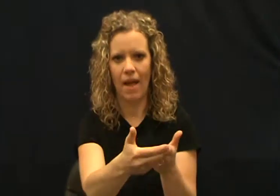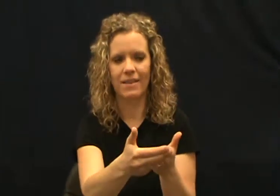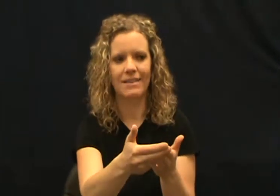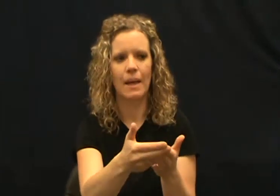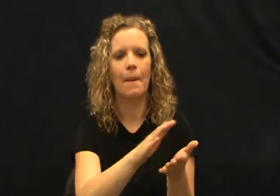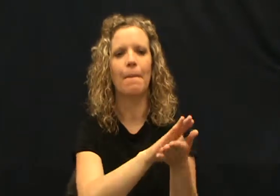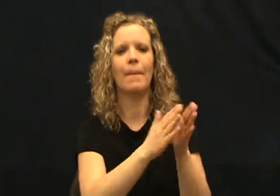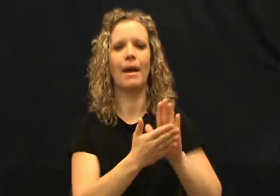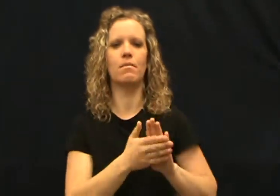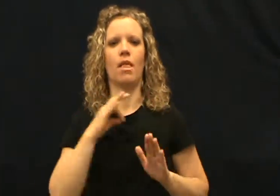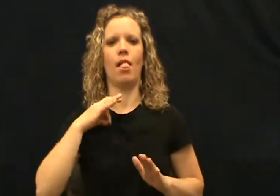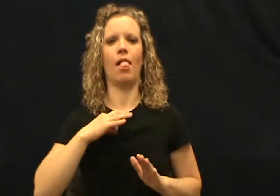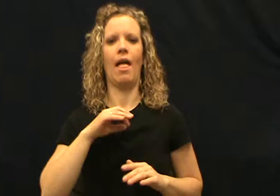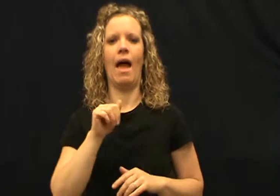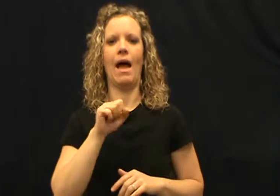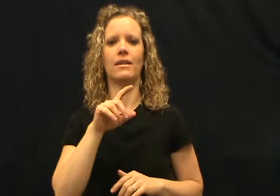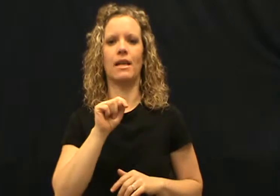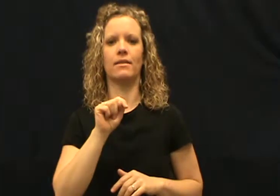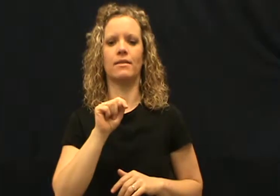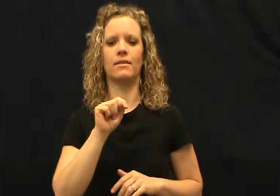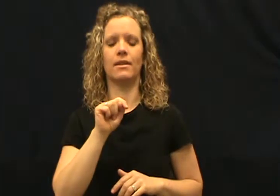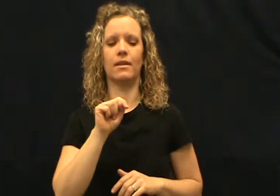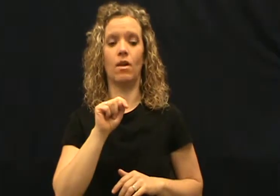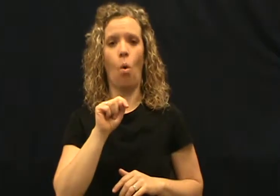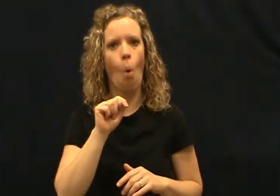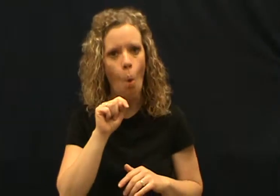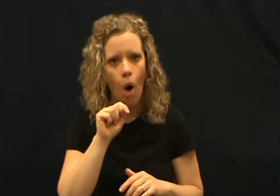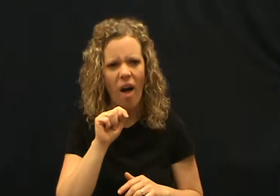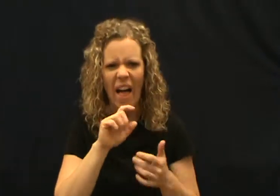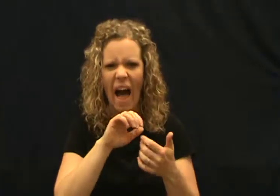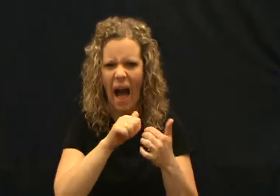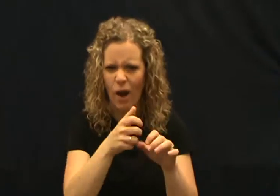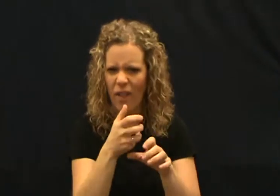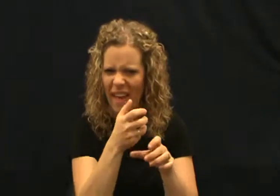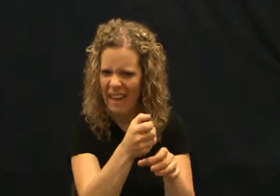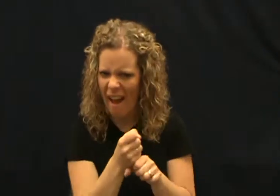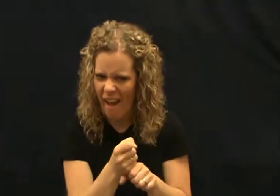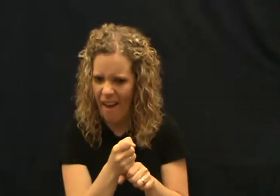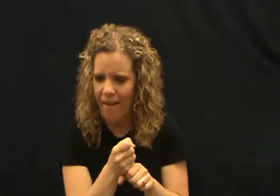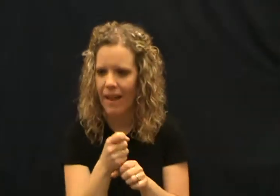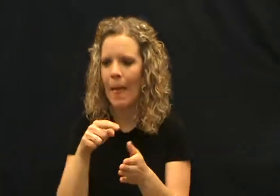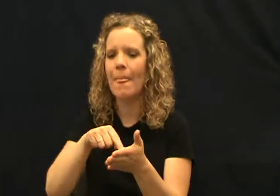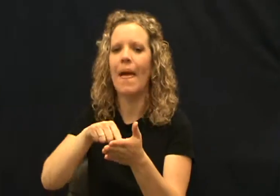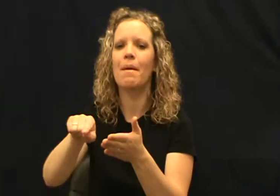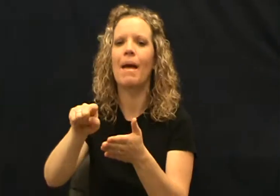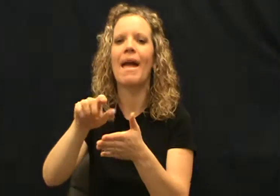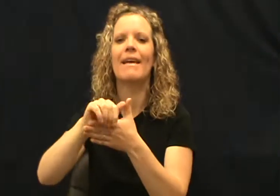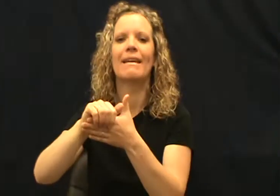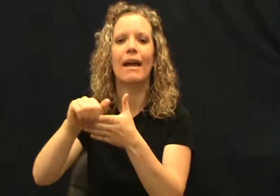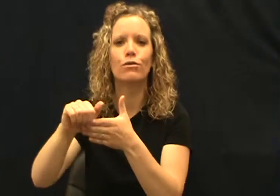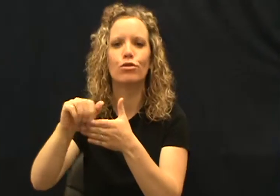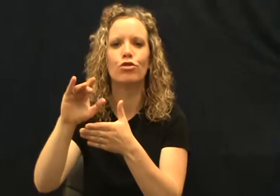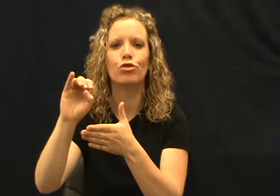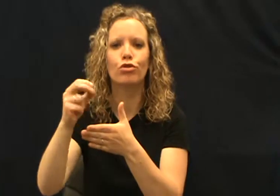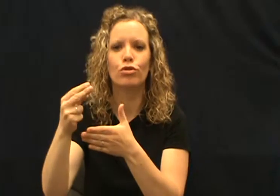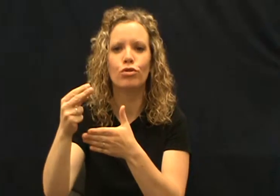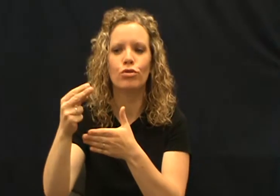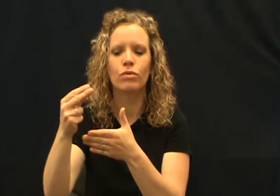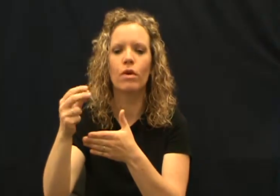have to pay cash, in other words, give up cash, so they're giving cash, or they create an account payable,